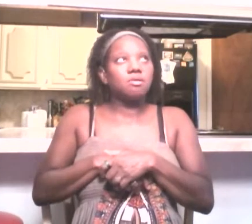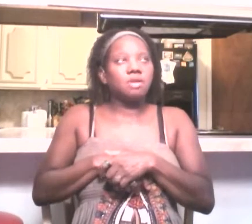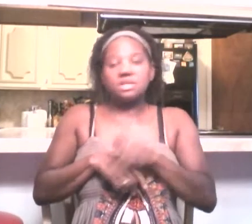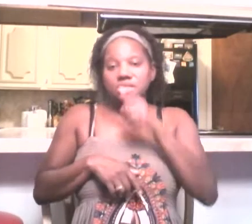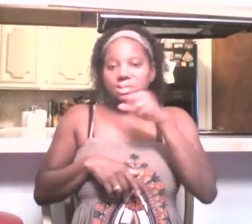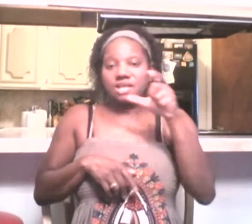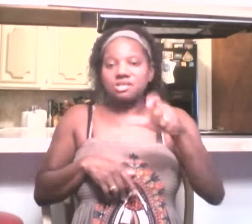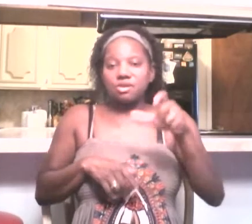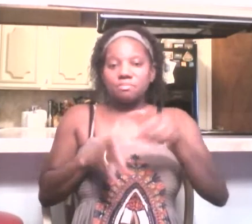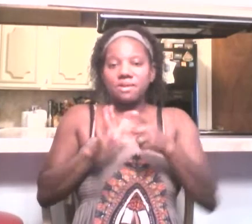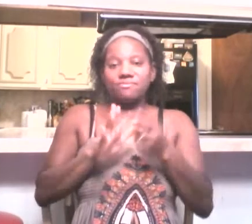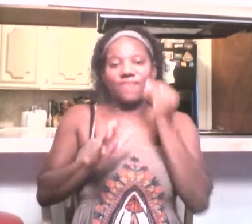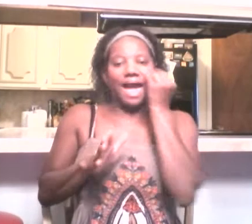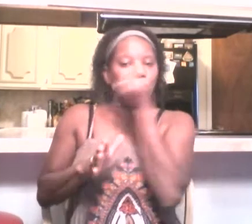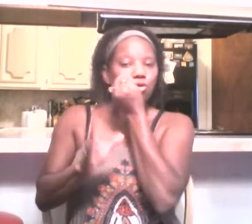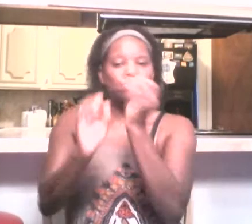It doesn't necessarily mean flowers